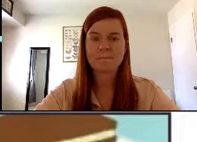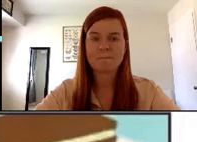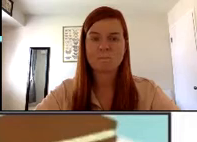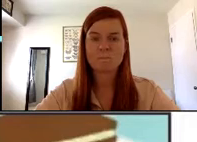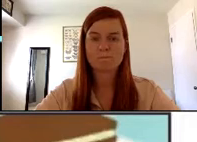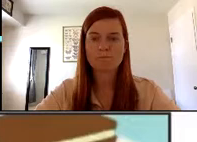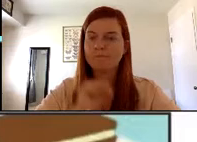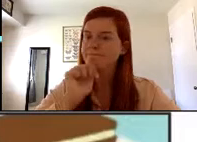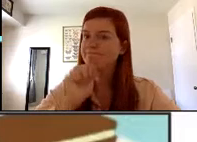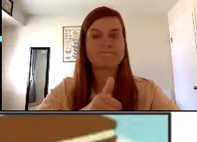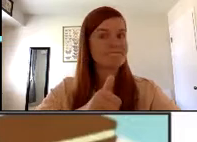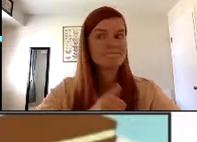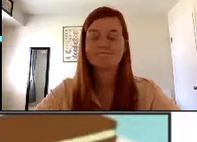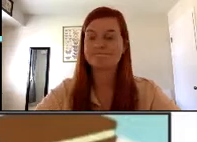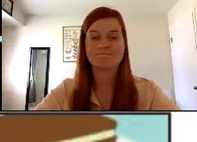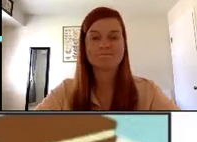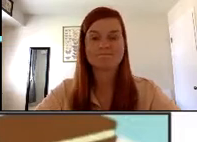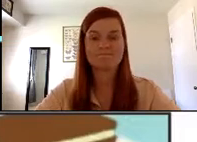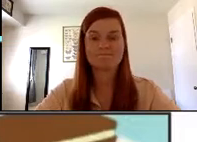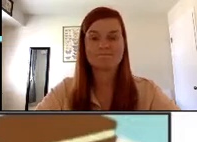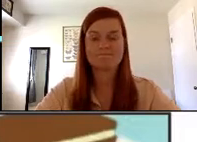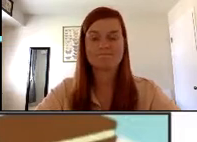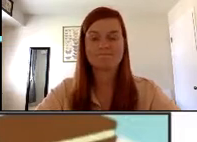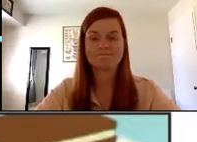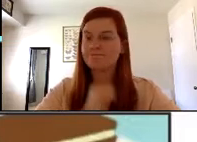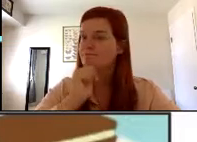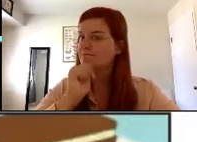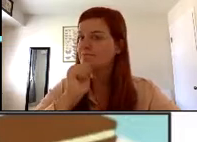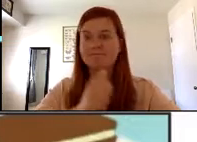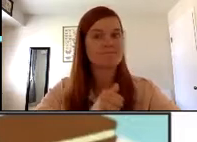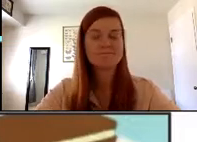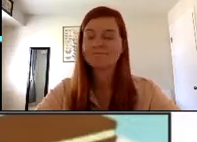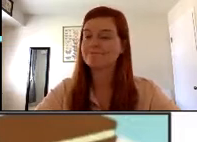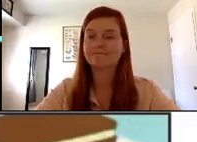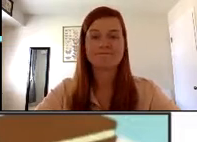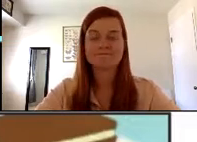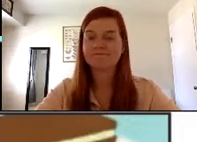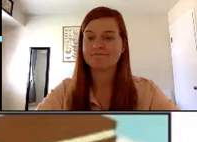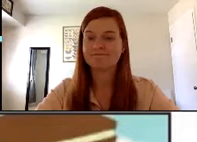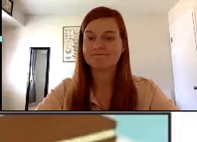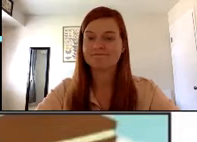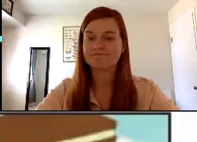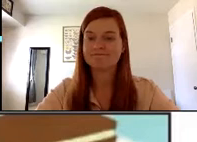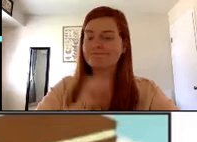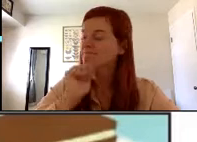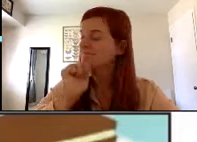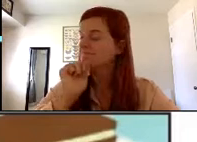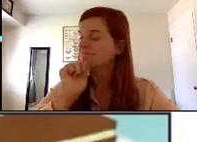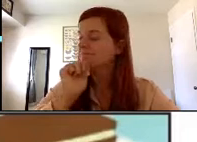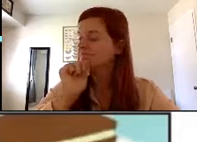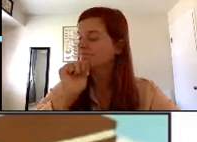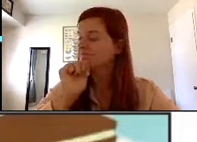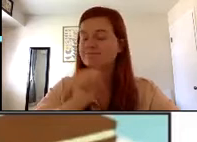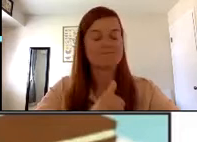flour?" "Not I," said the duck. "Quack, quack." "Not I," said the cat. "Meow,